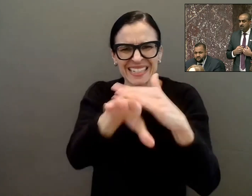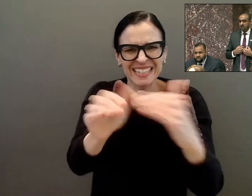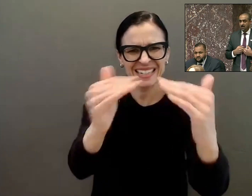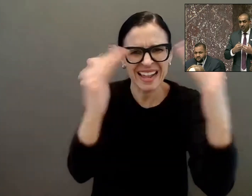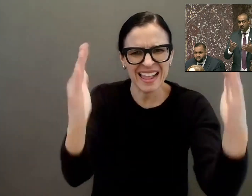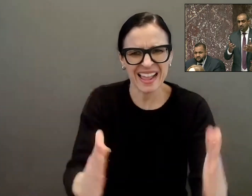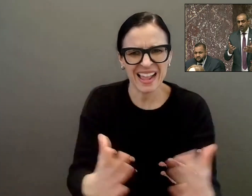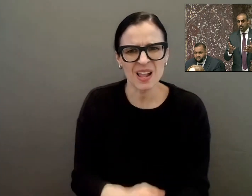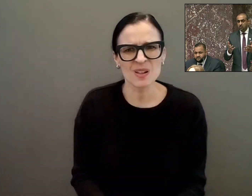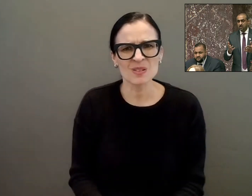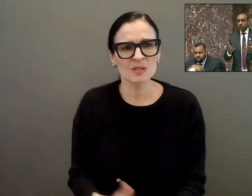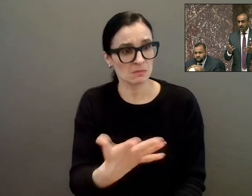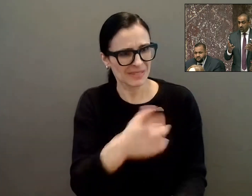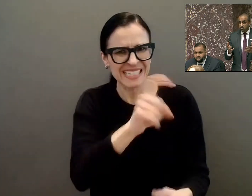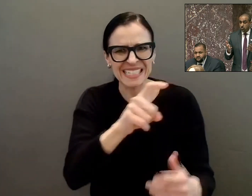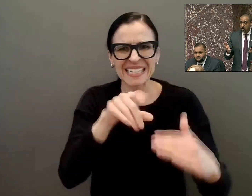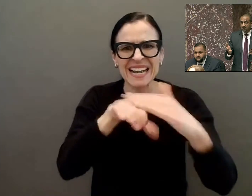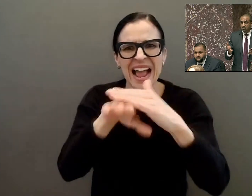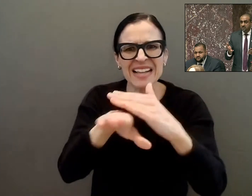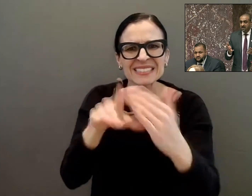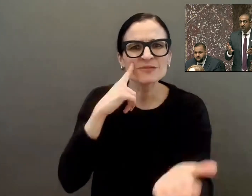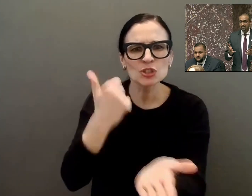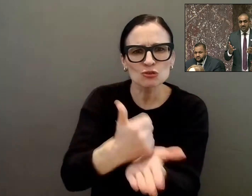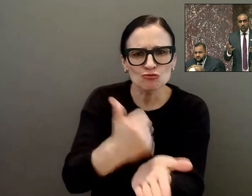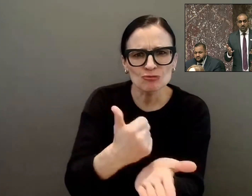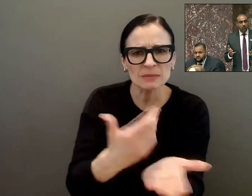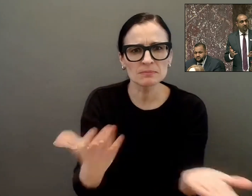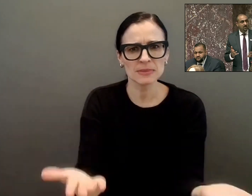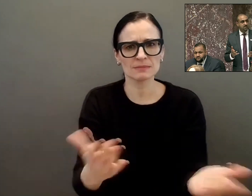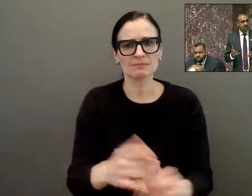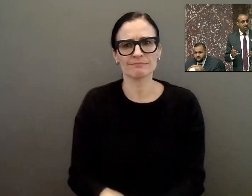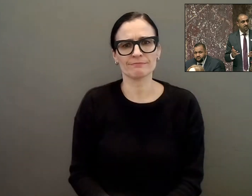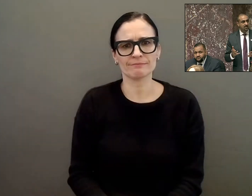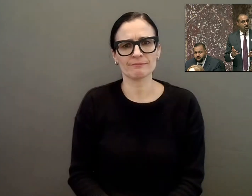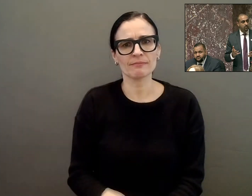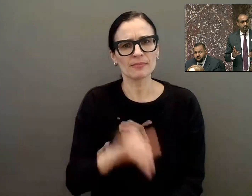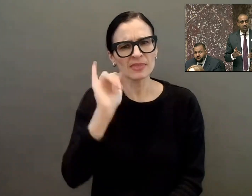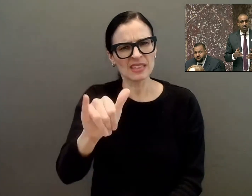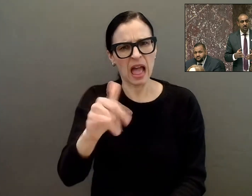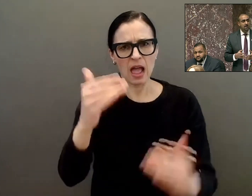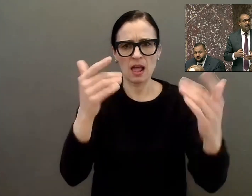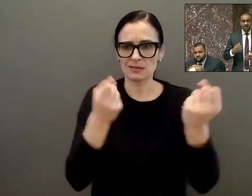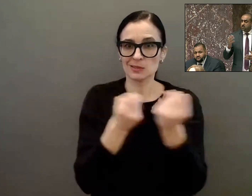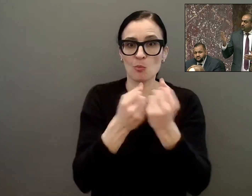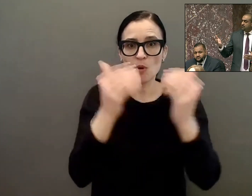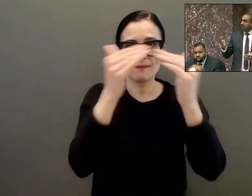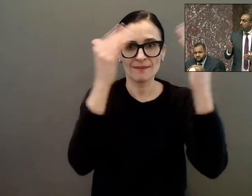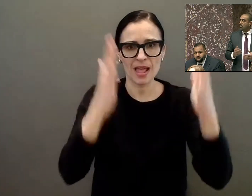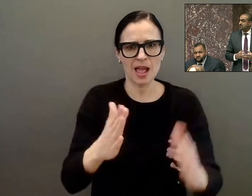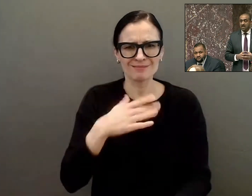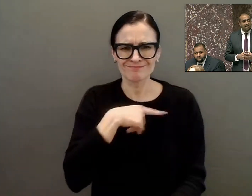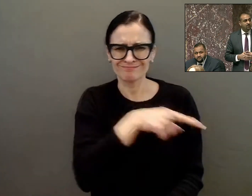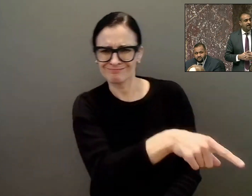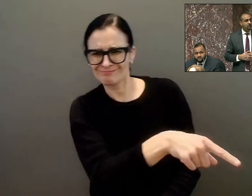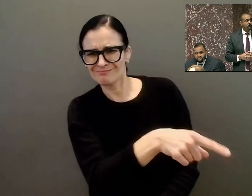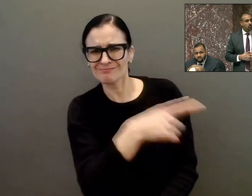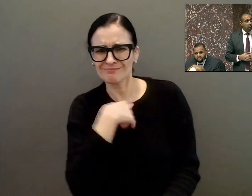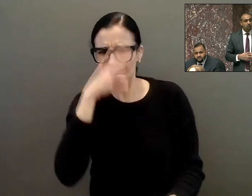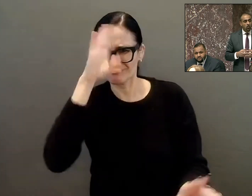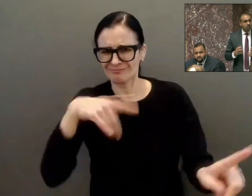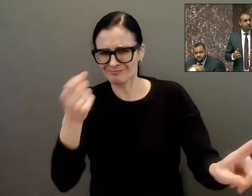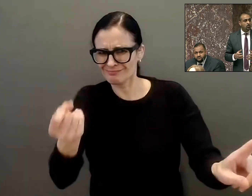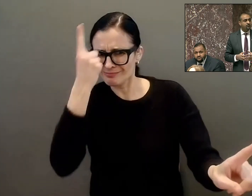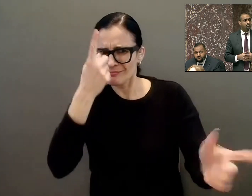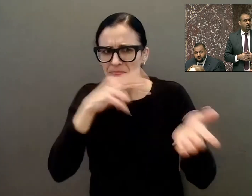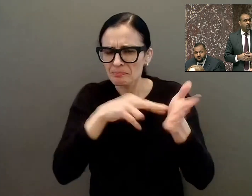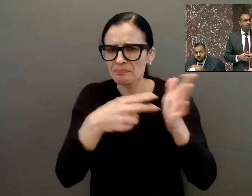housing. I think members across the way surely understand that's what supportive housing does, Honourable Speaker. And so if the member wants to advocate for